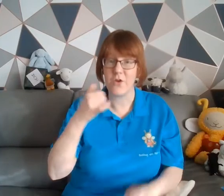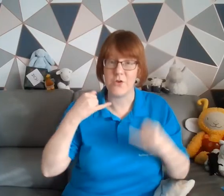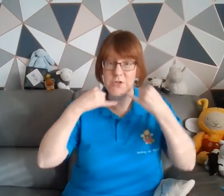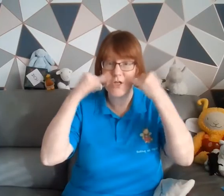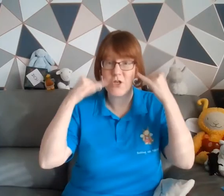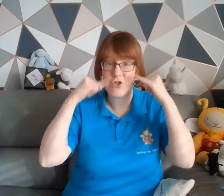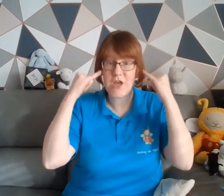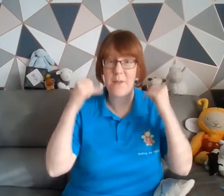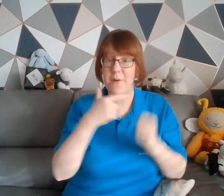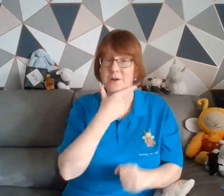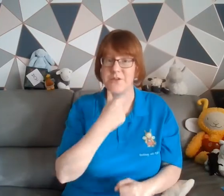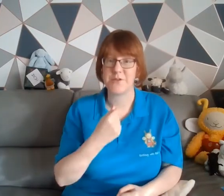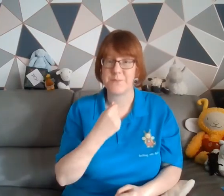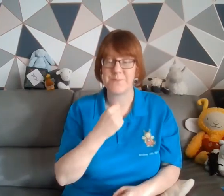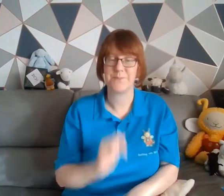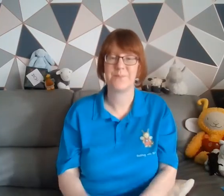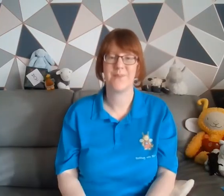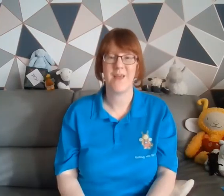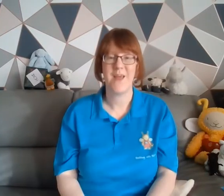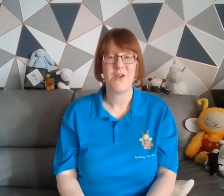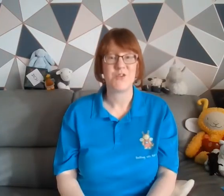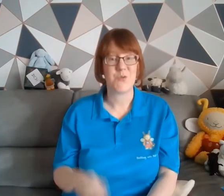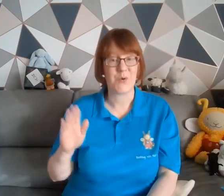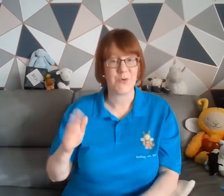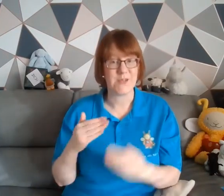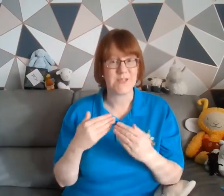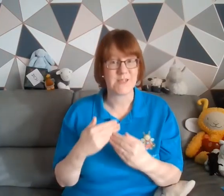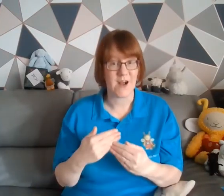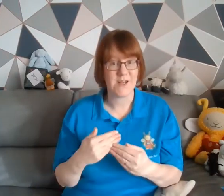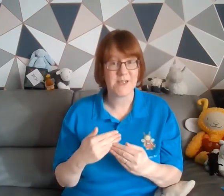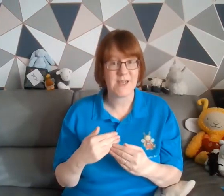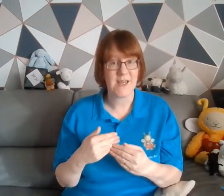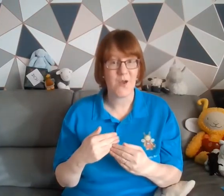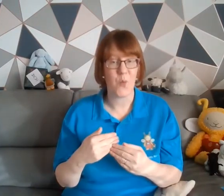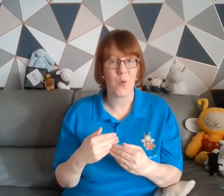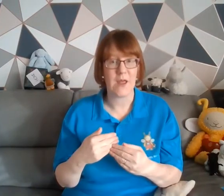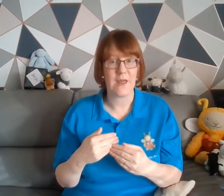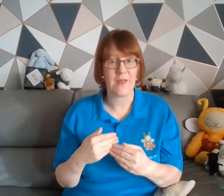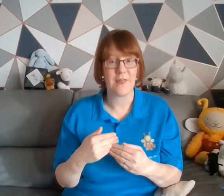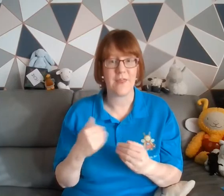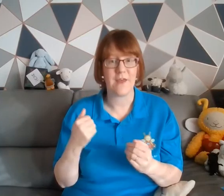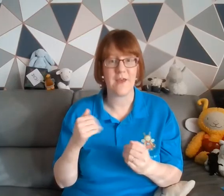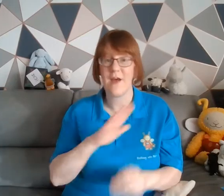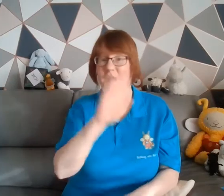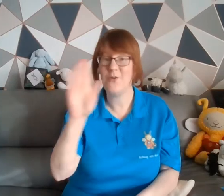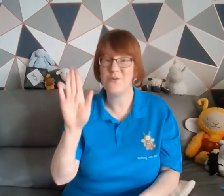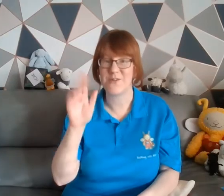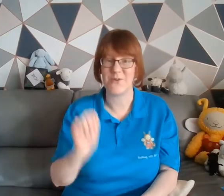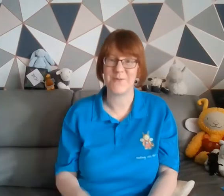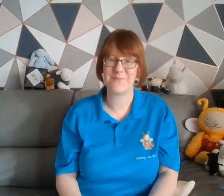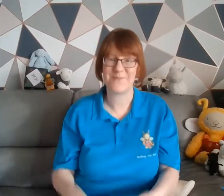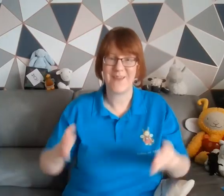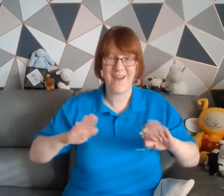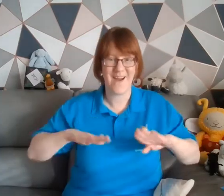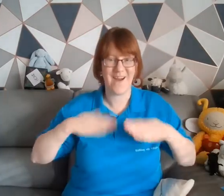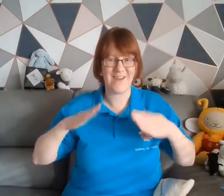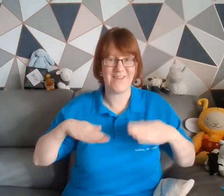good shepherd. So we're going to start today with the hello song. Are you